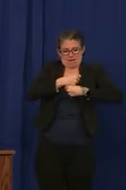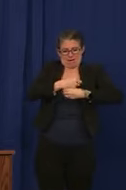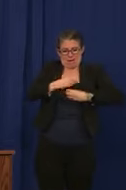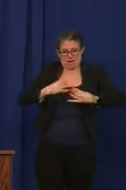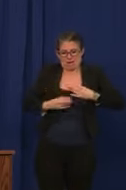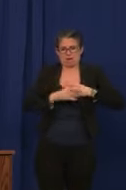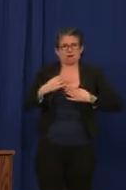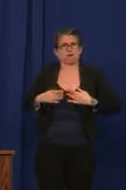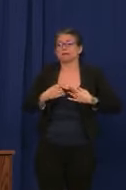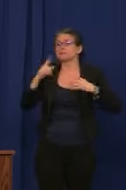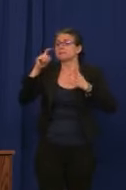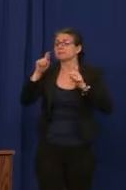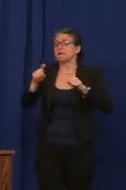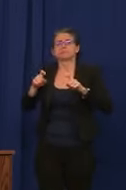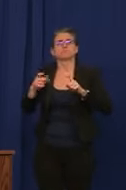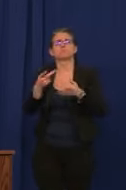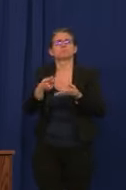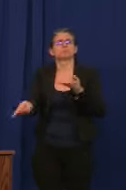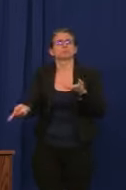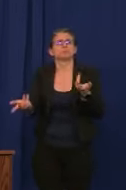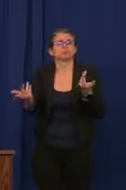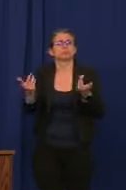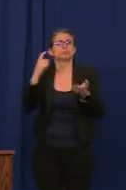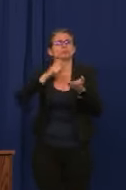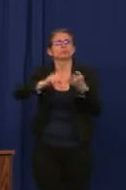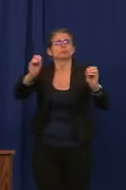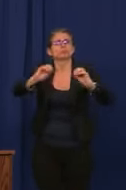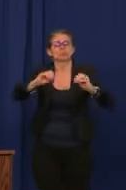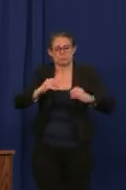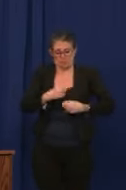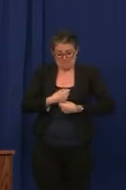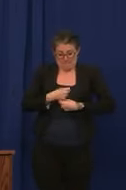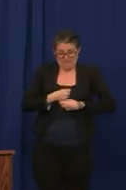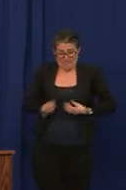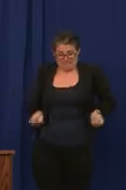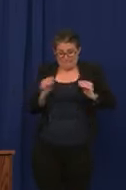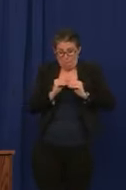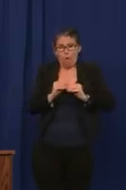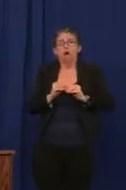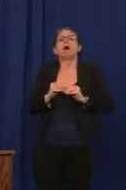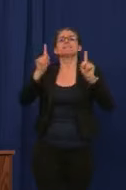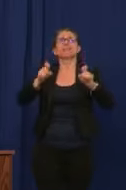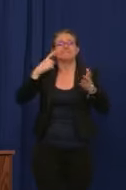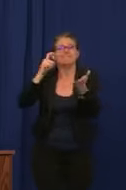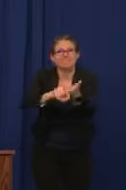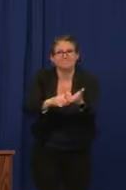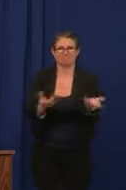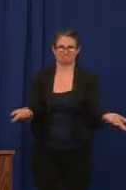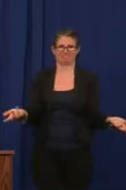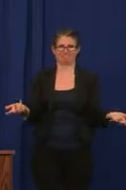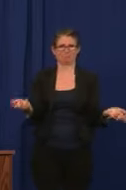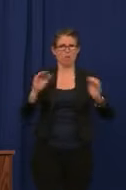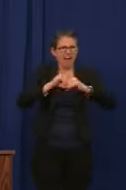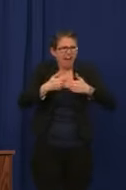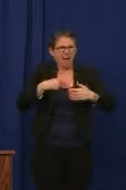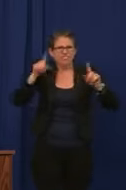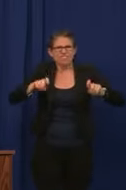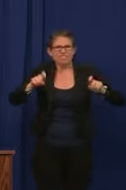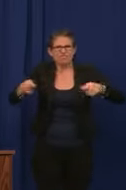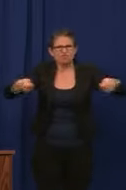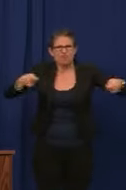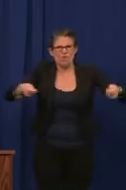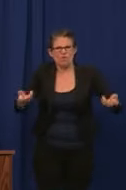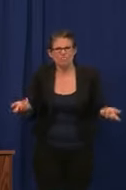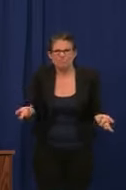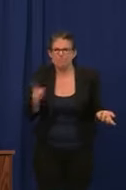now, and that is staying home, staying apart. I think we are being successful. I really